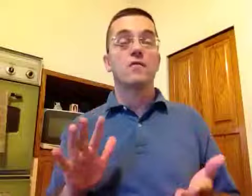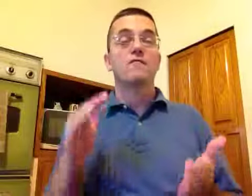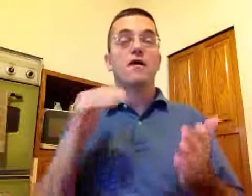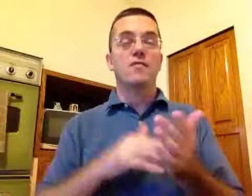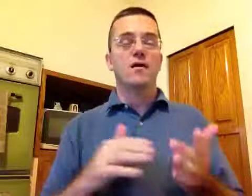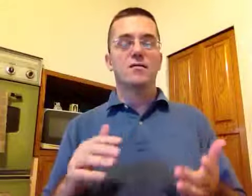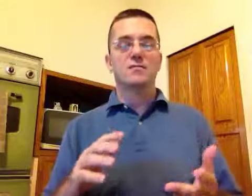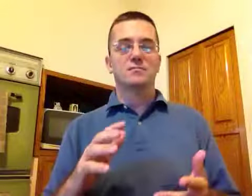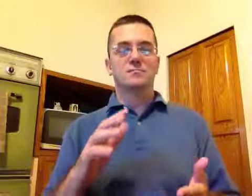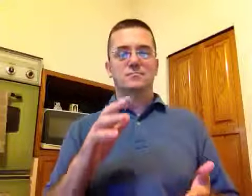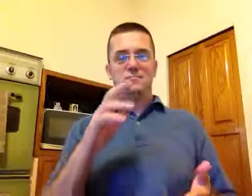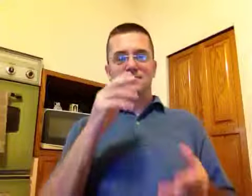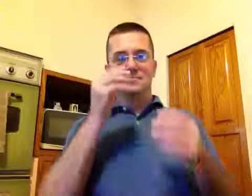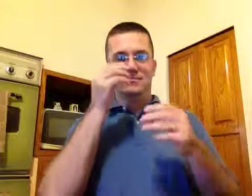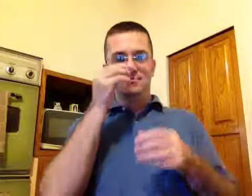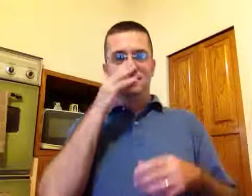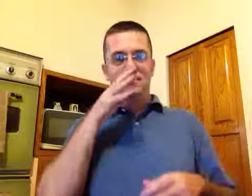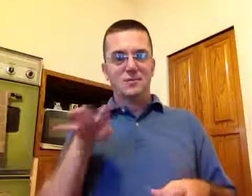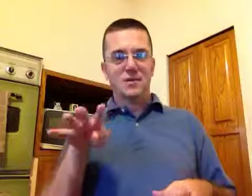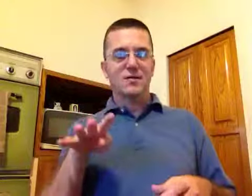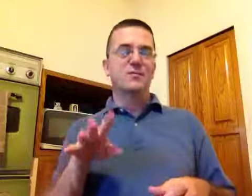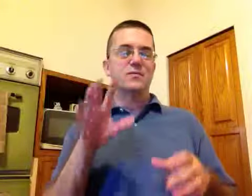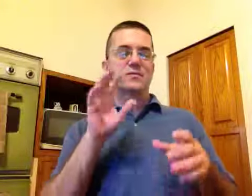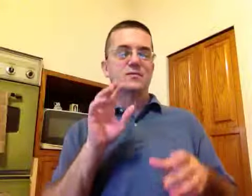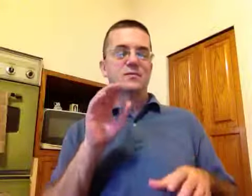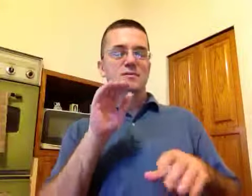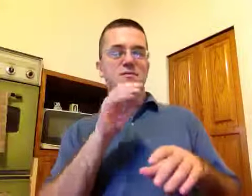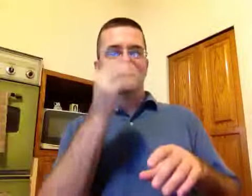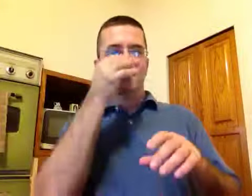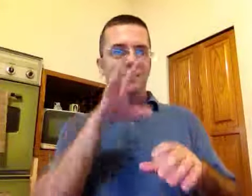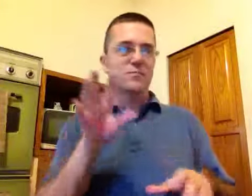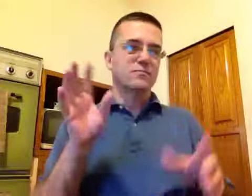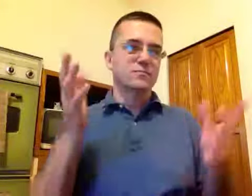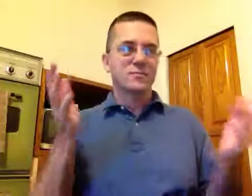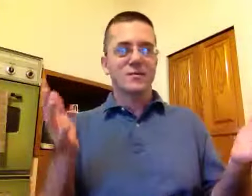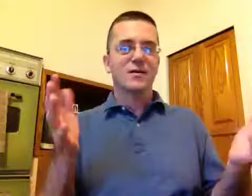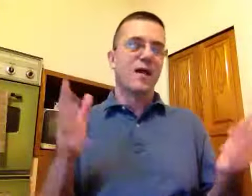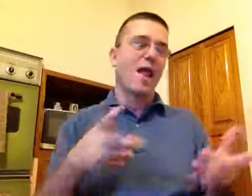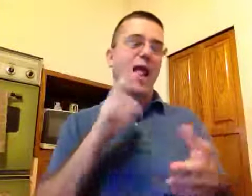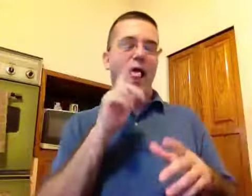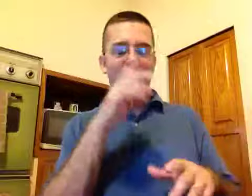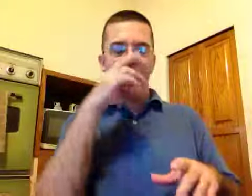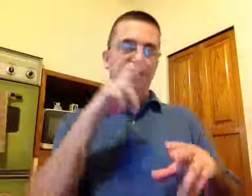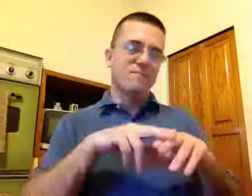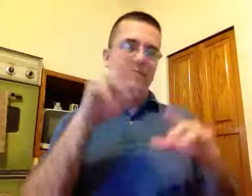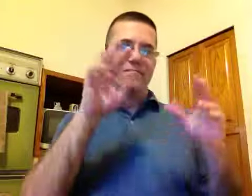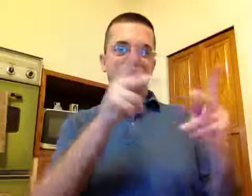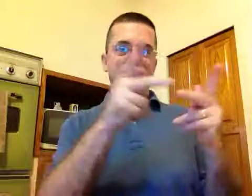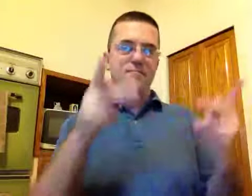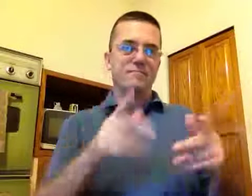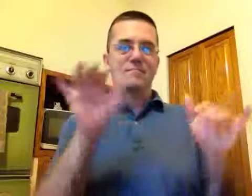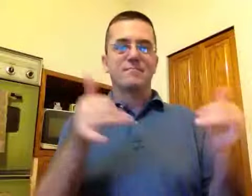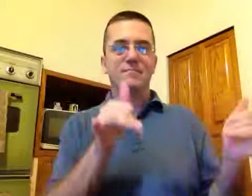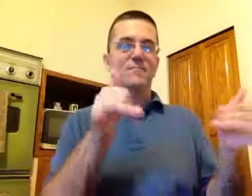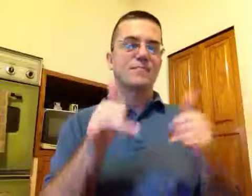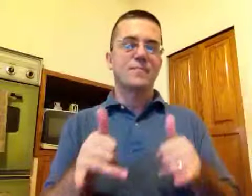at the Carnival, one of the kids' books. We got a whole series of them for teaching little kids principles about money, staying out of debt, about